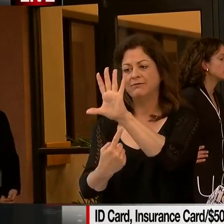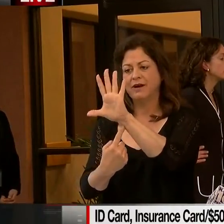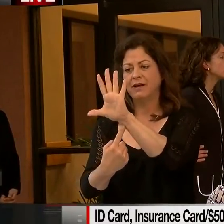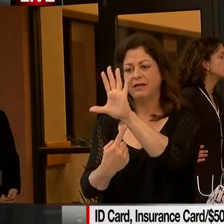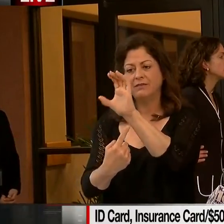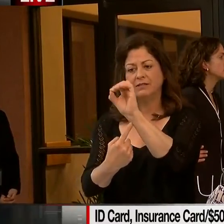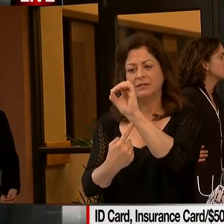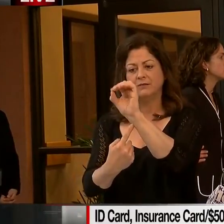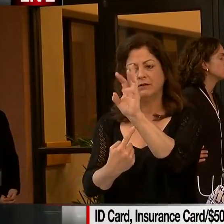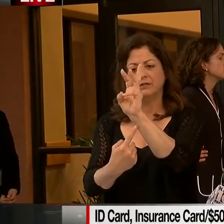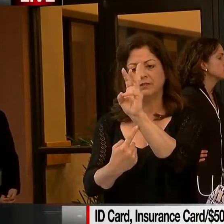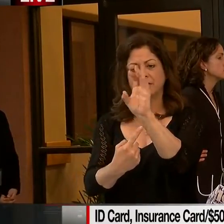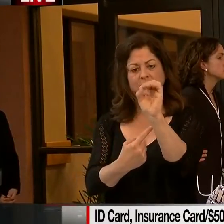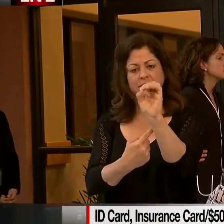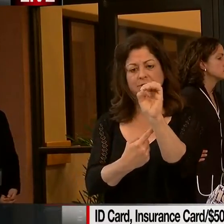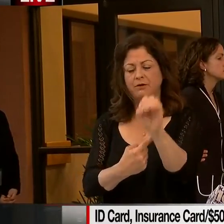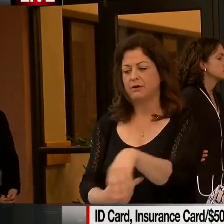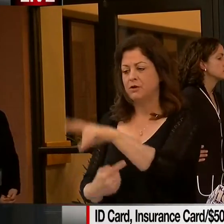291-5060.